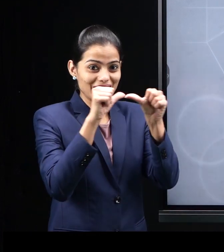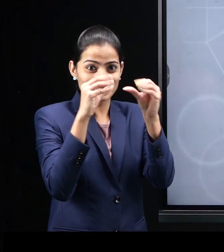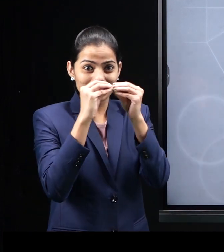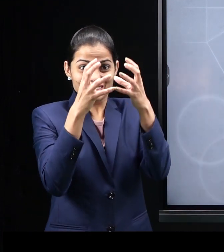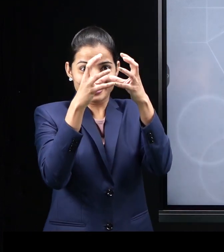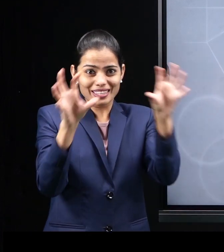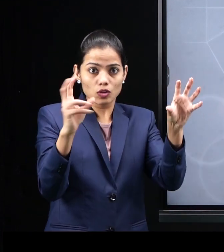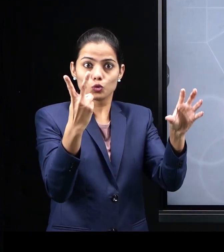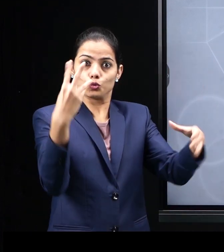Disjoint sets.